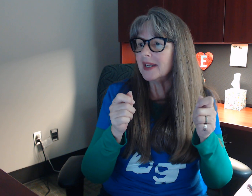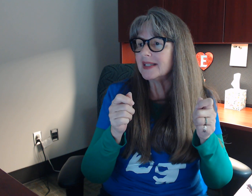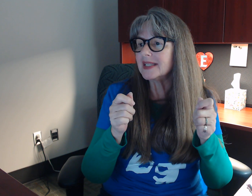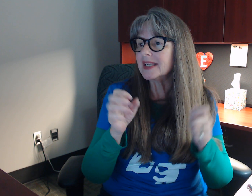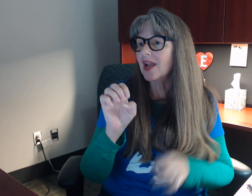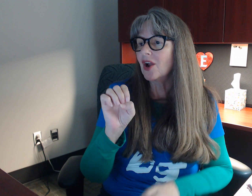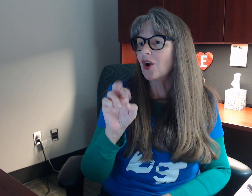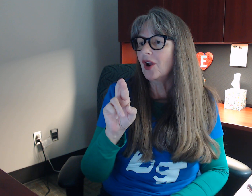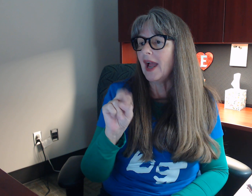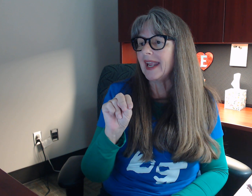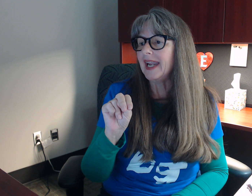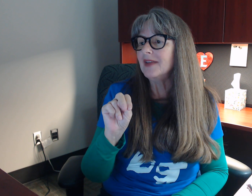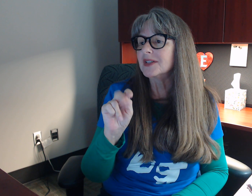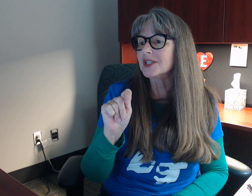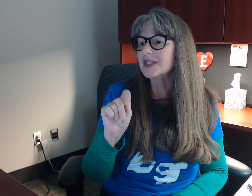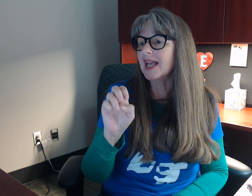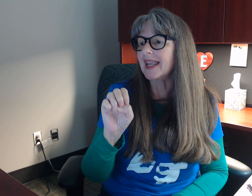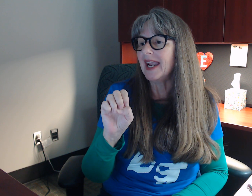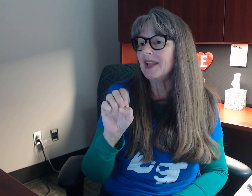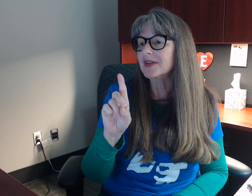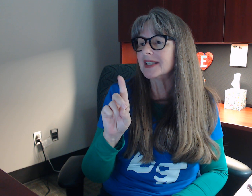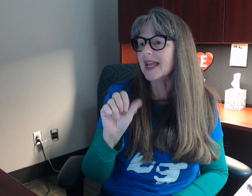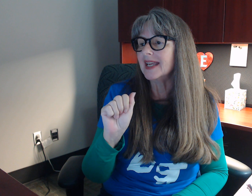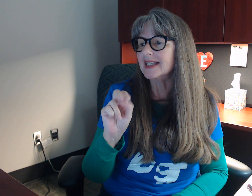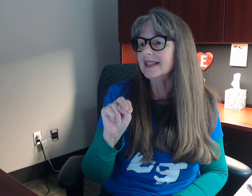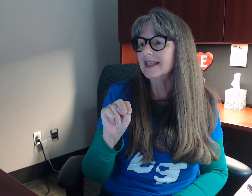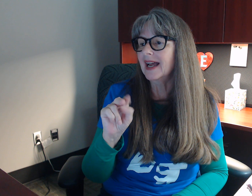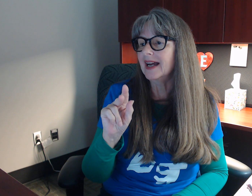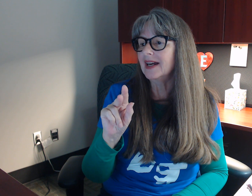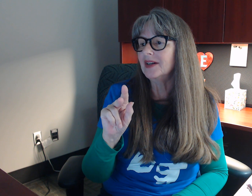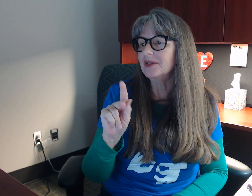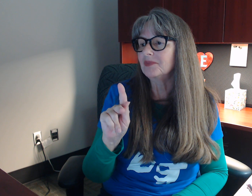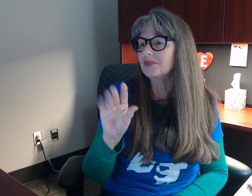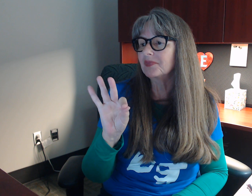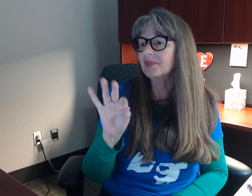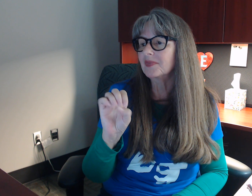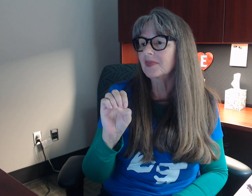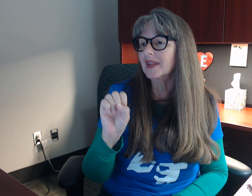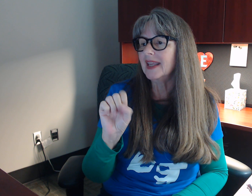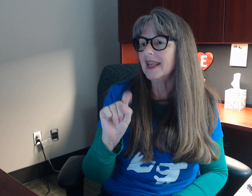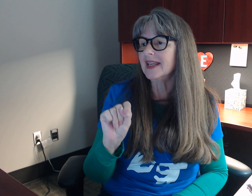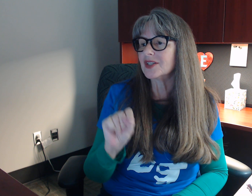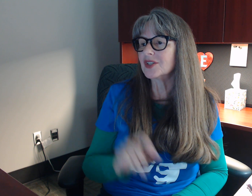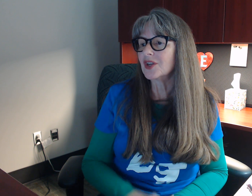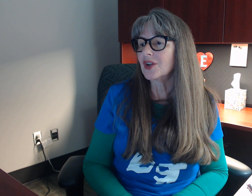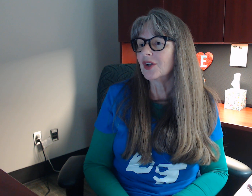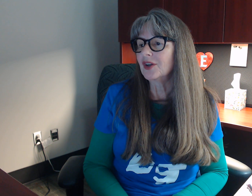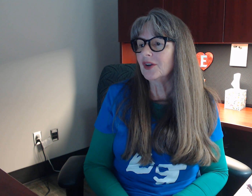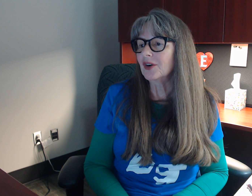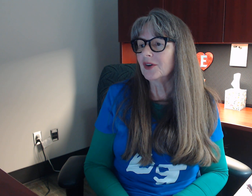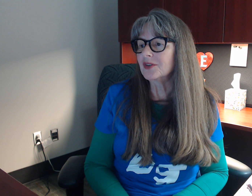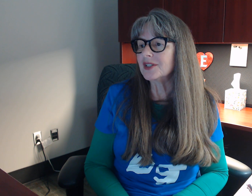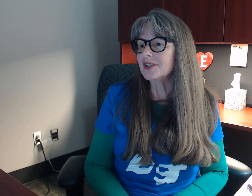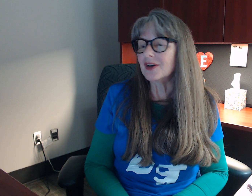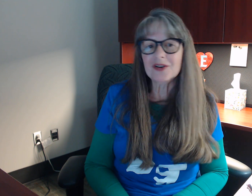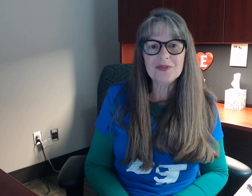celebrates. I can't even say it. Um, it's Ernst